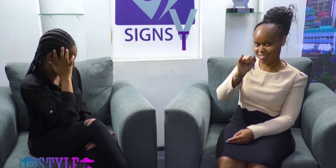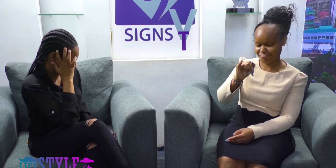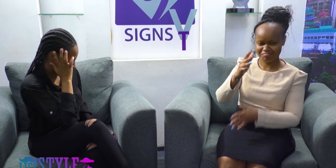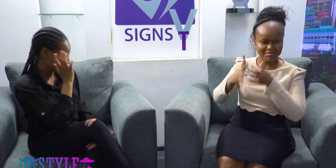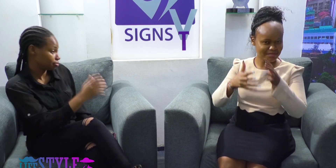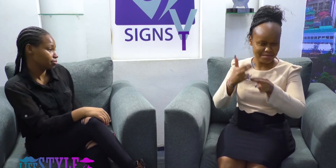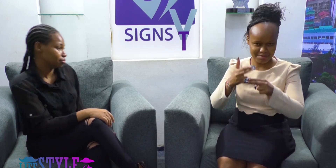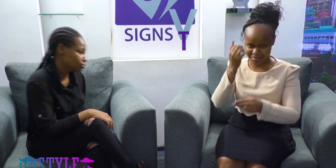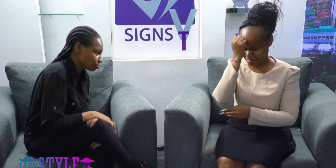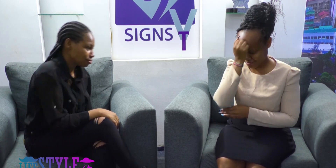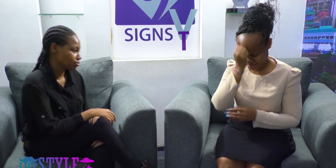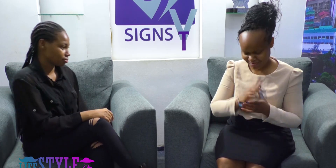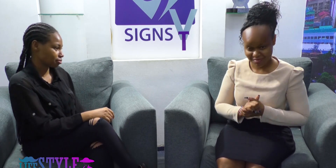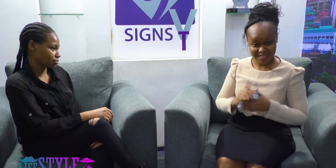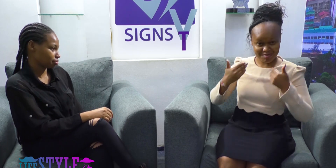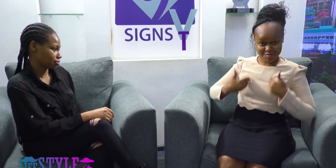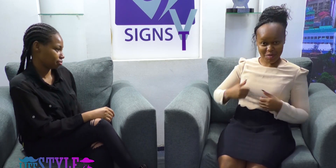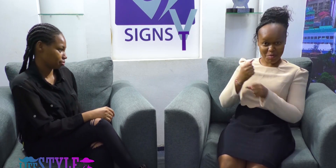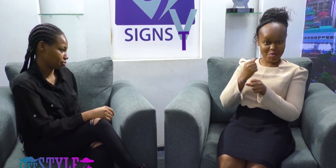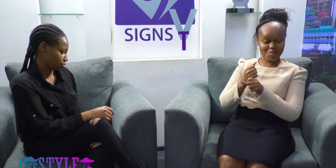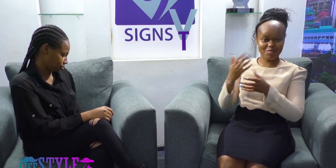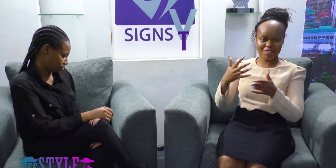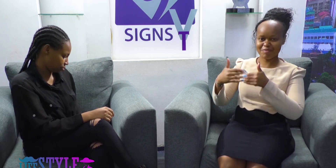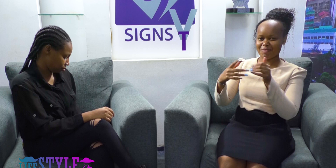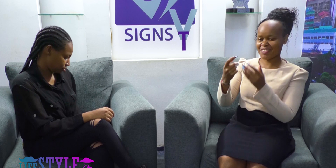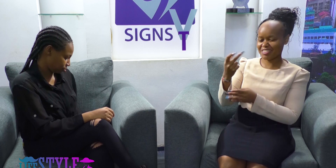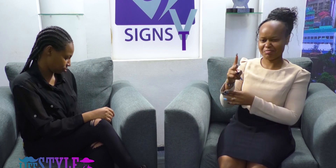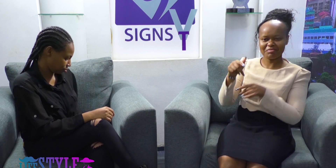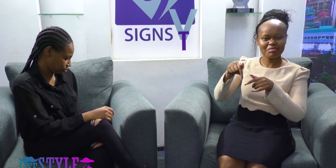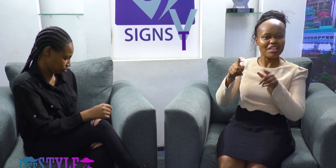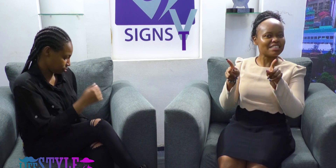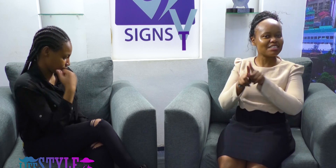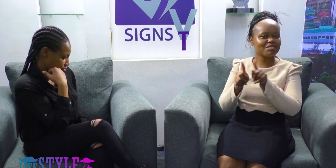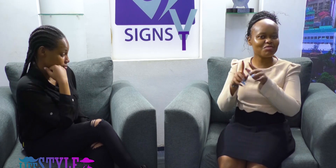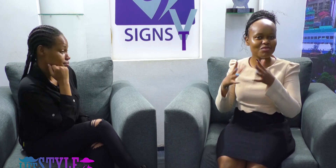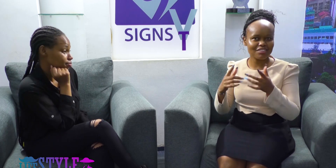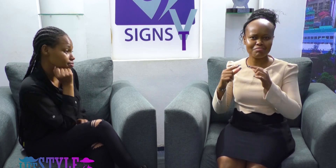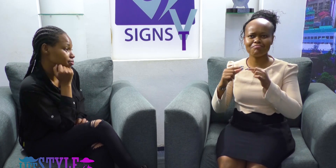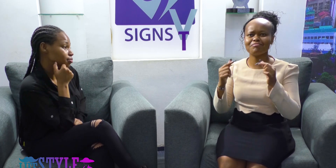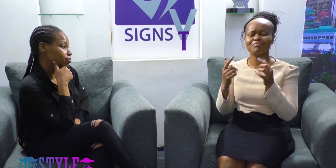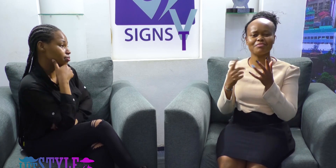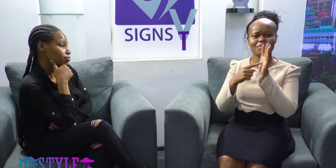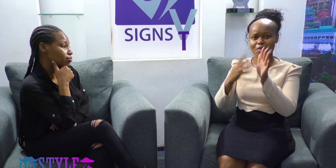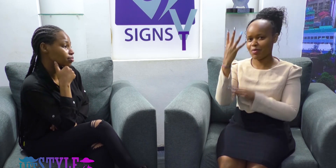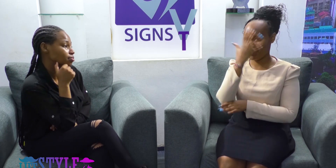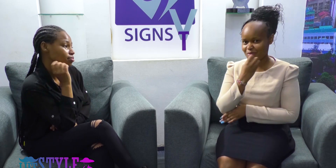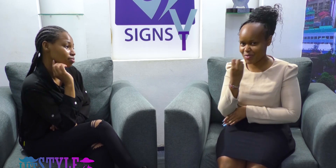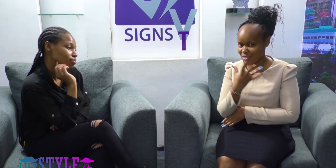Kaindi, and my sign name is an E on my forehead. And I work here at Science Media as a